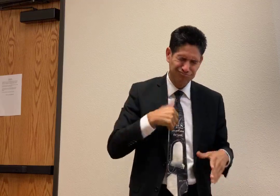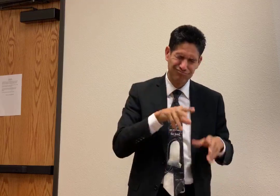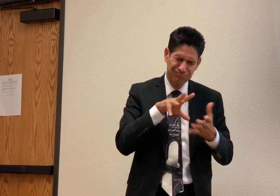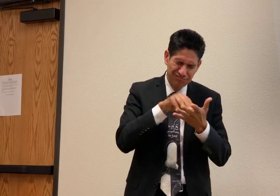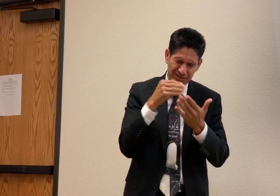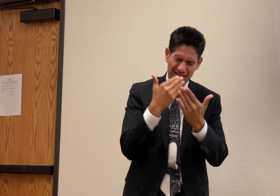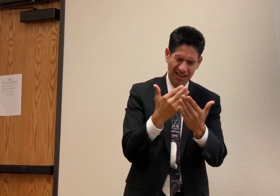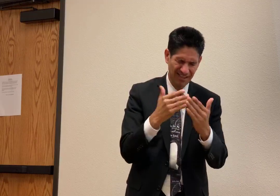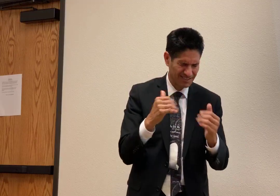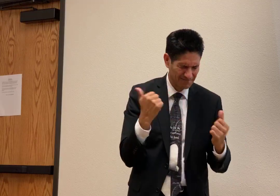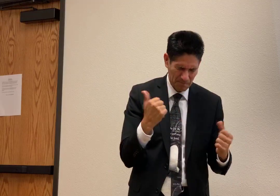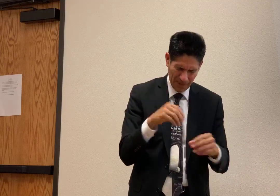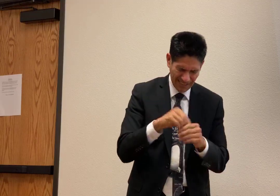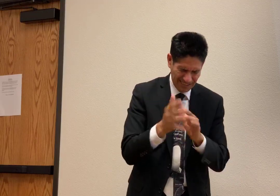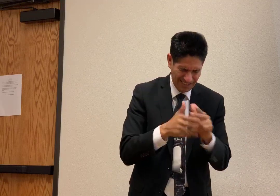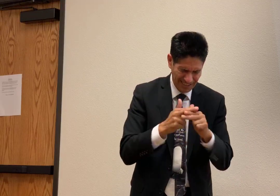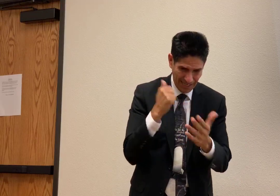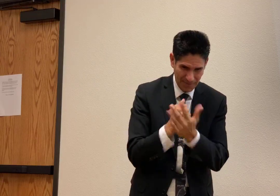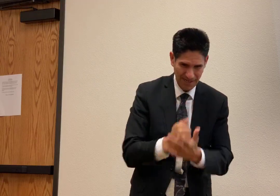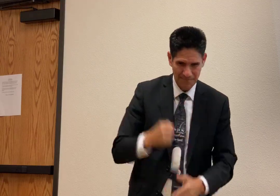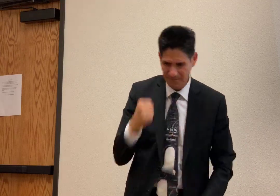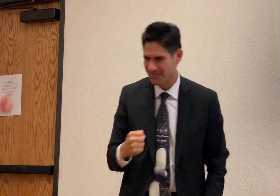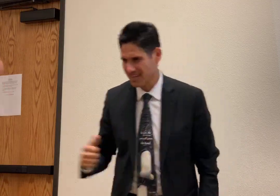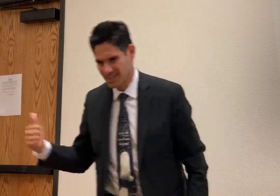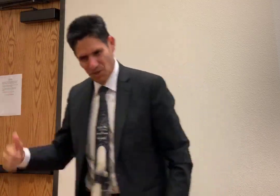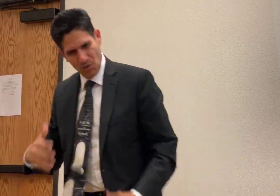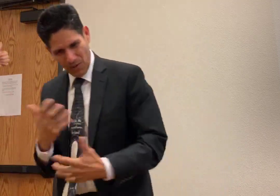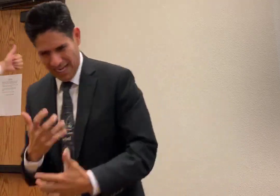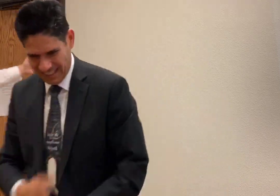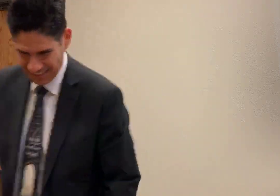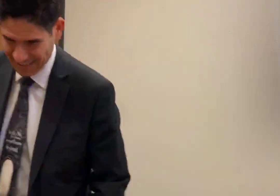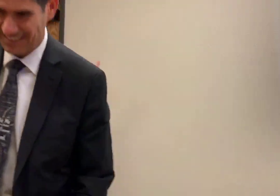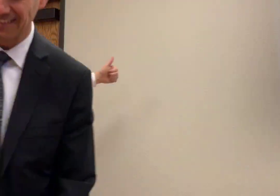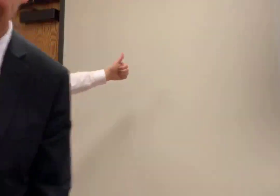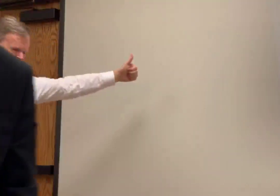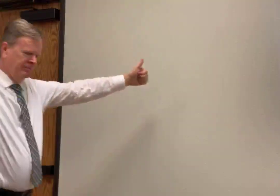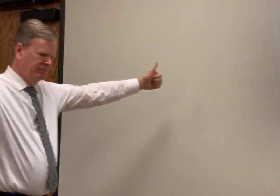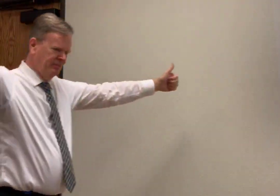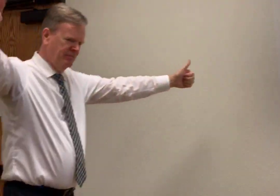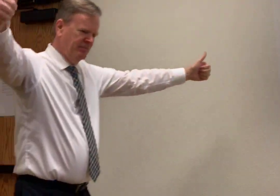were the only one sitting on the throne. I enjoyed learning about your word. Jesus Christ. Amen. Mm-hmm.